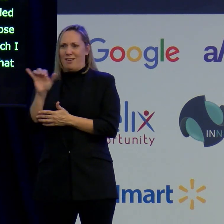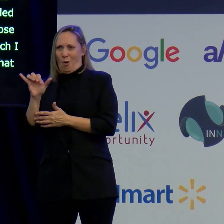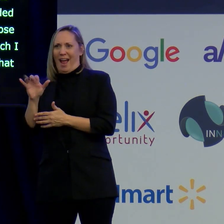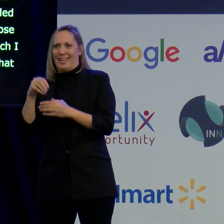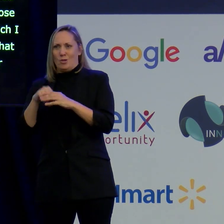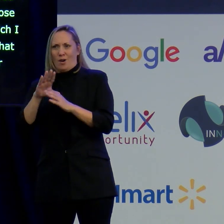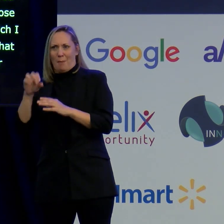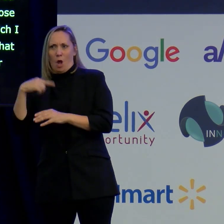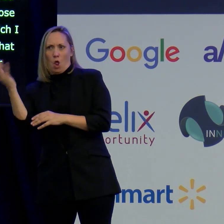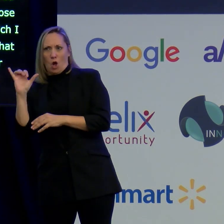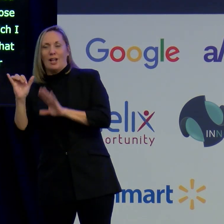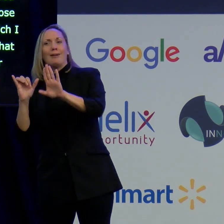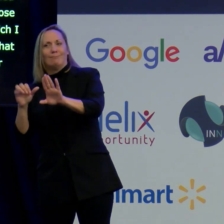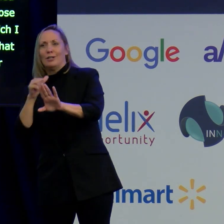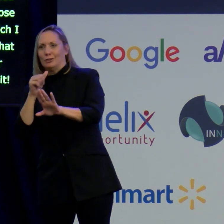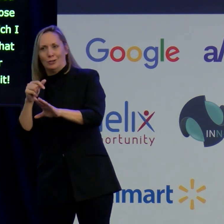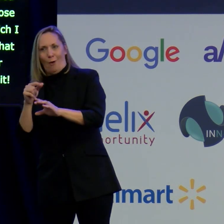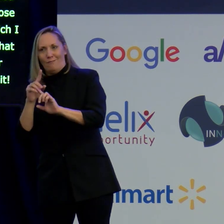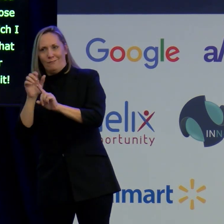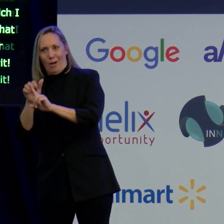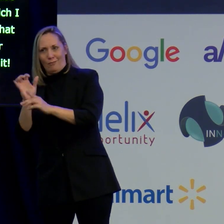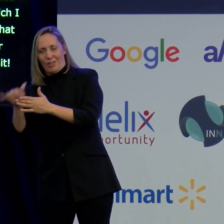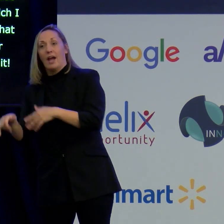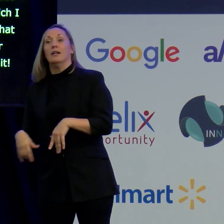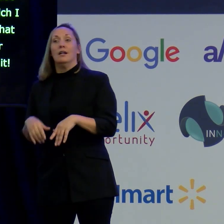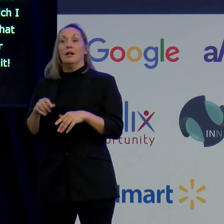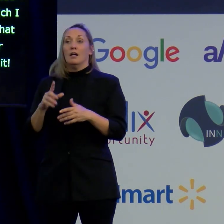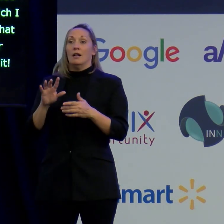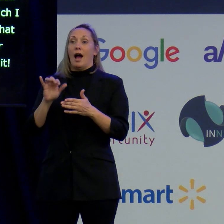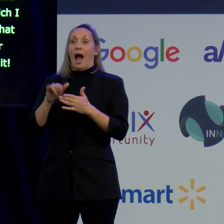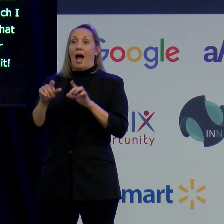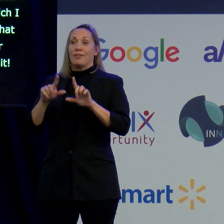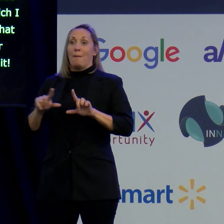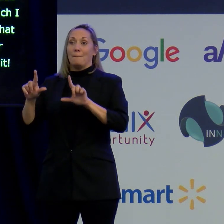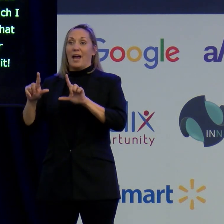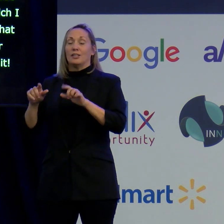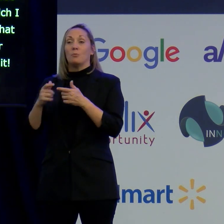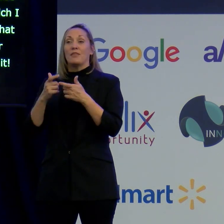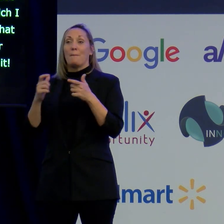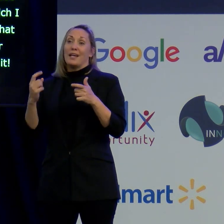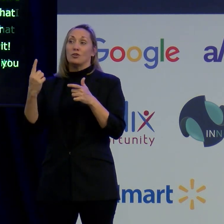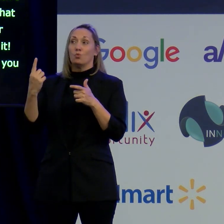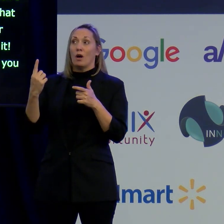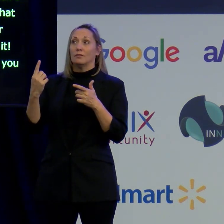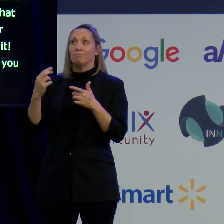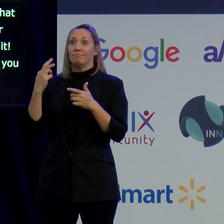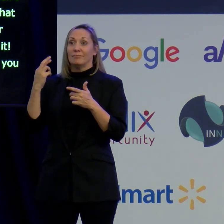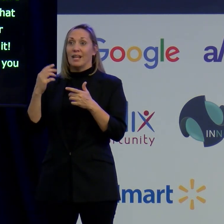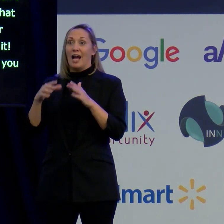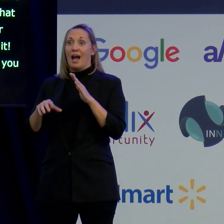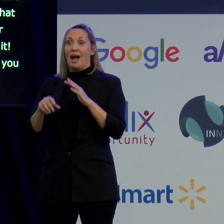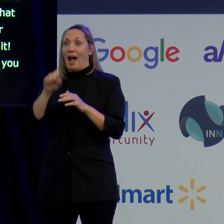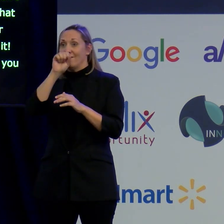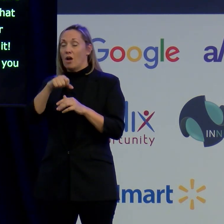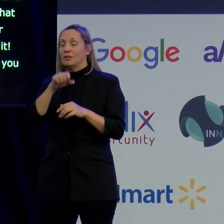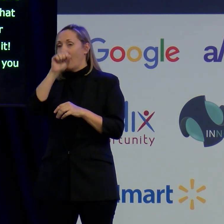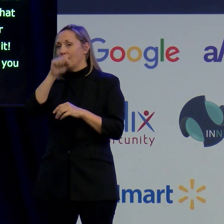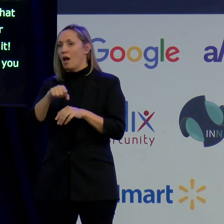Putting that on the page. But I'll tell you the biggest one that I'm finding is I love